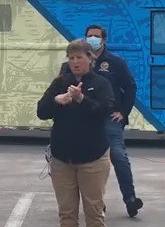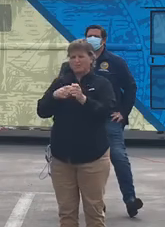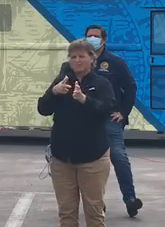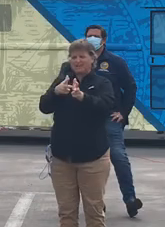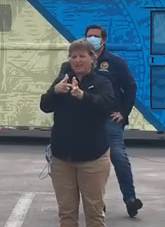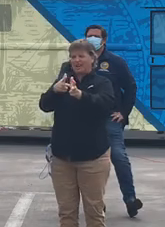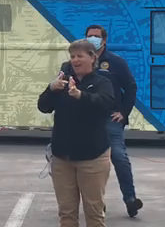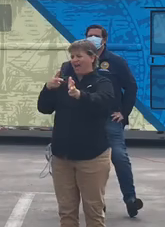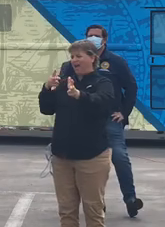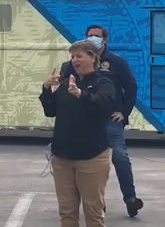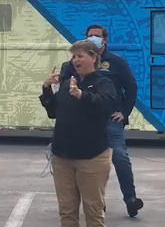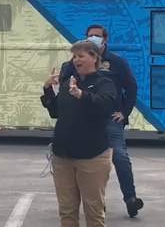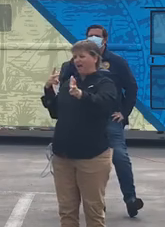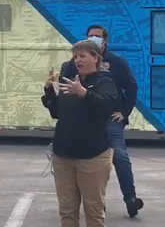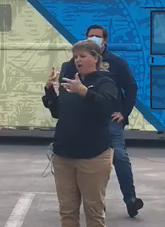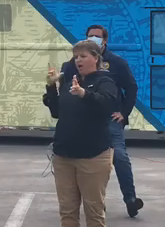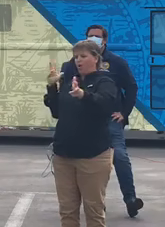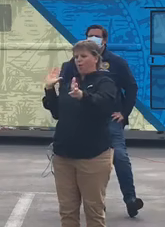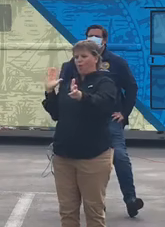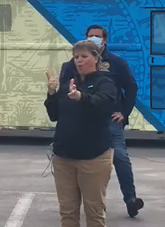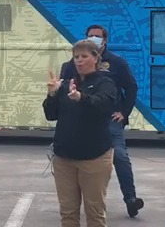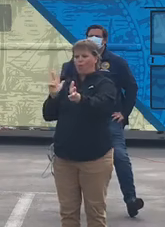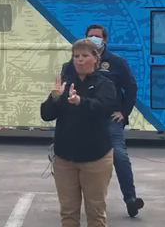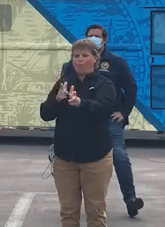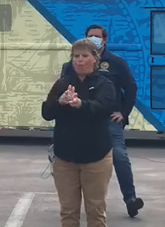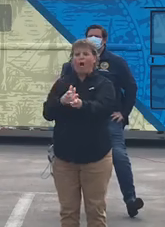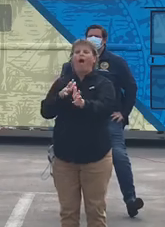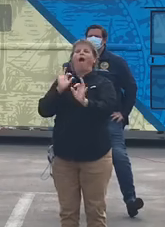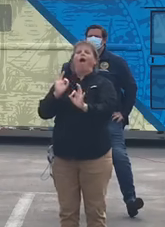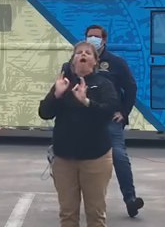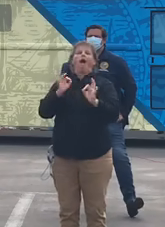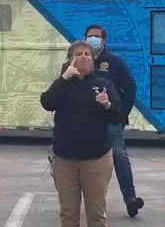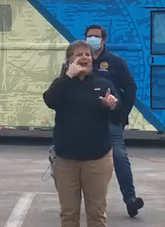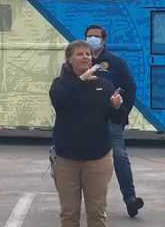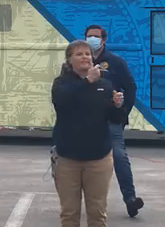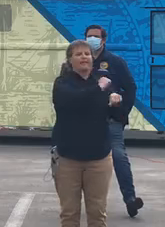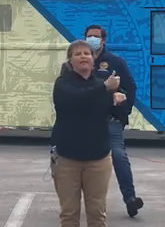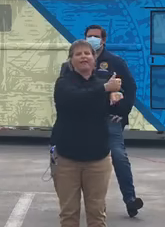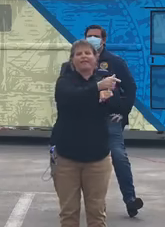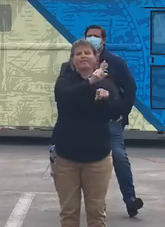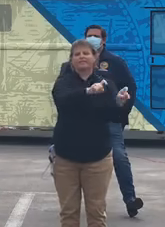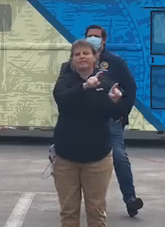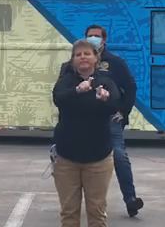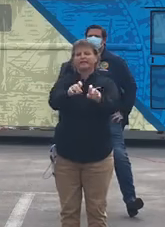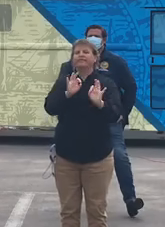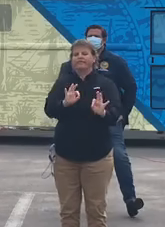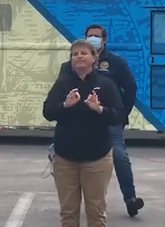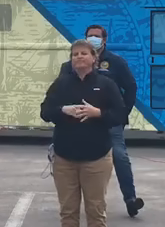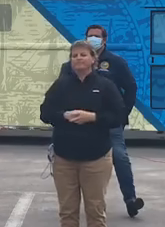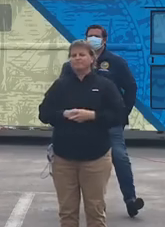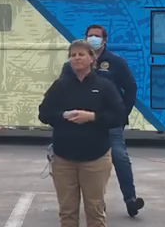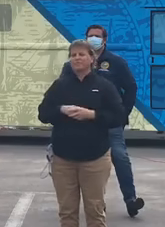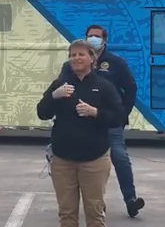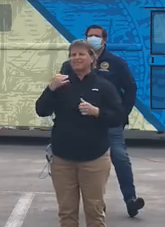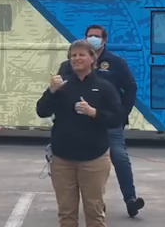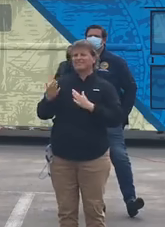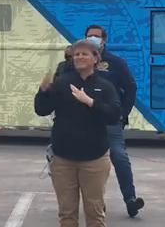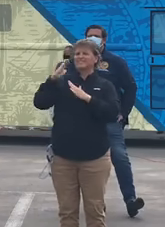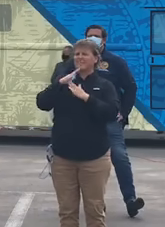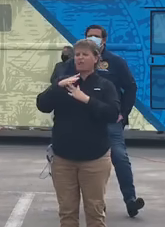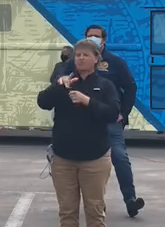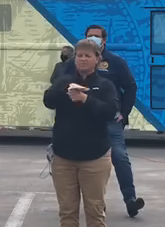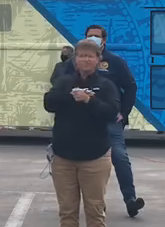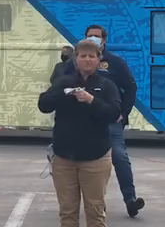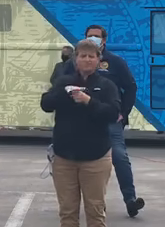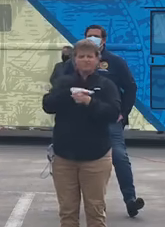decline in the numbers. The governor mentioned obviously that this has been the number one site in the state, doing